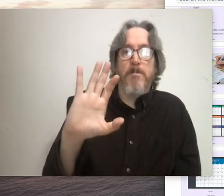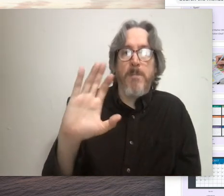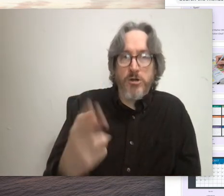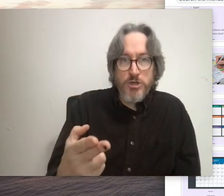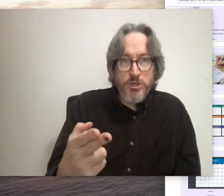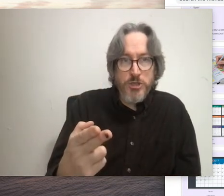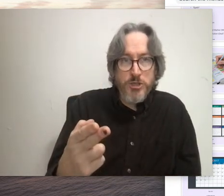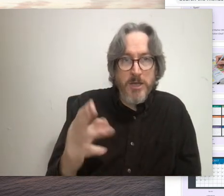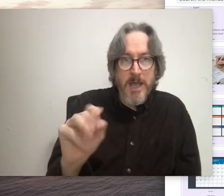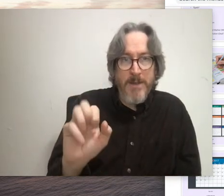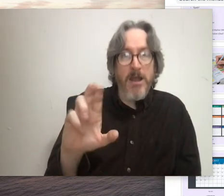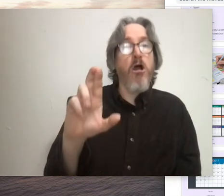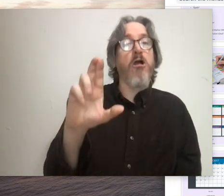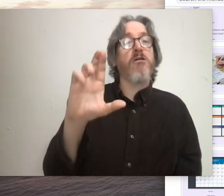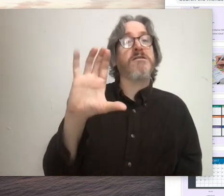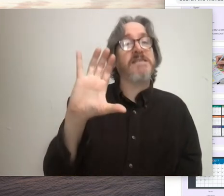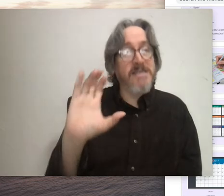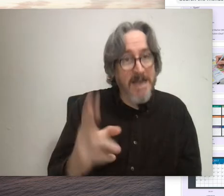March,